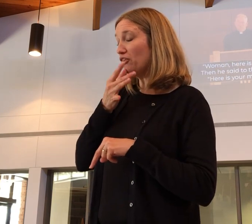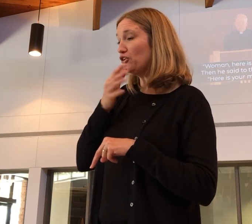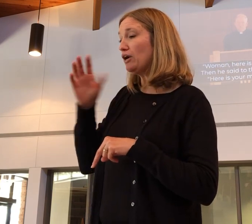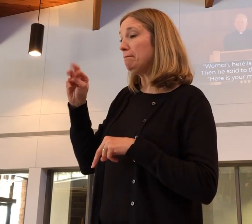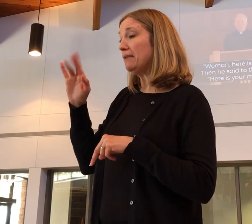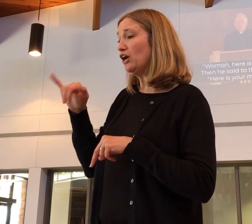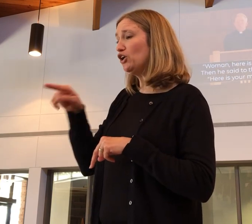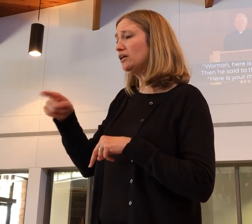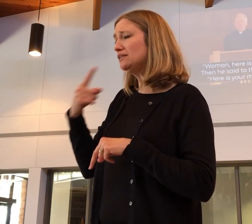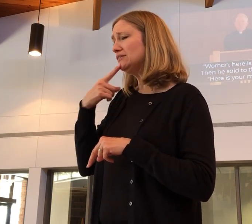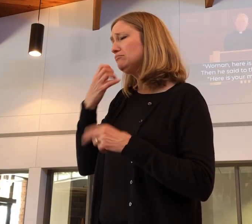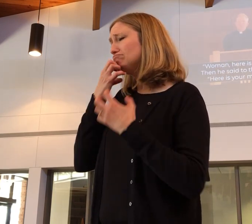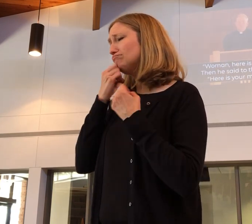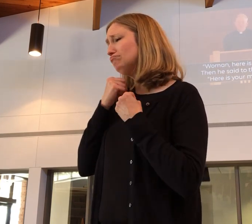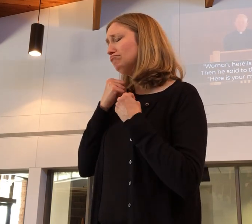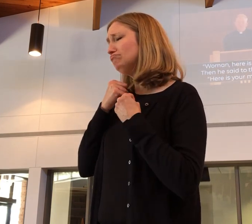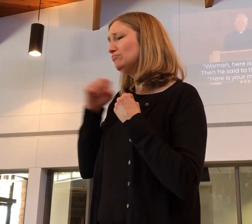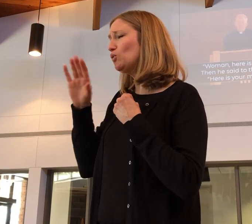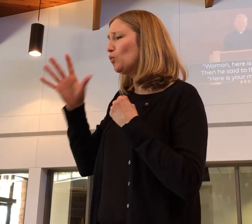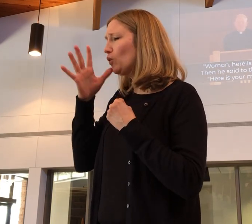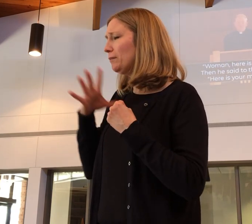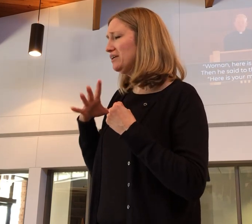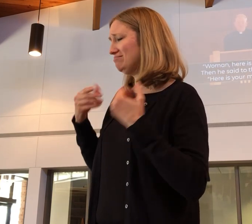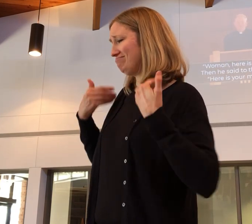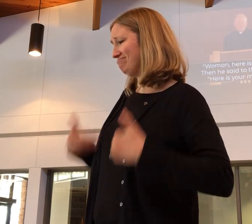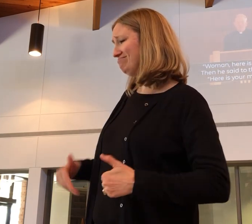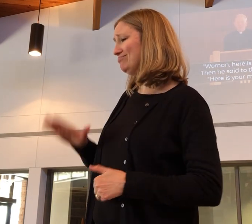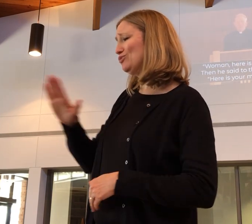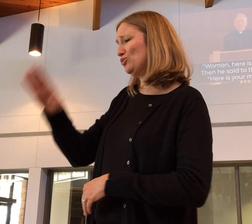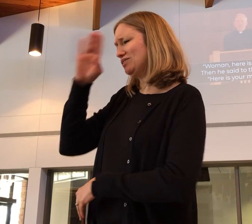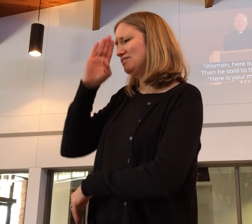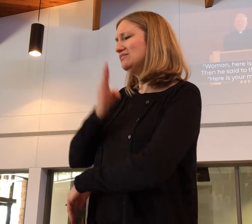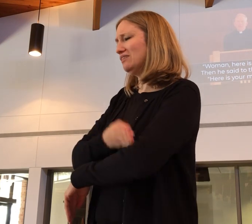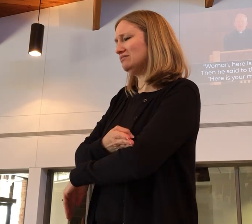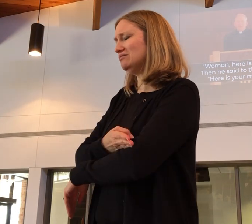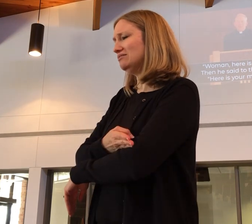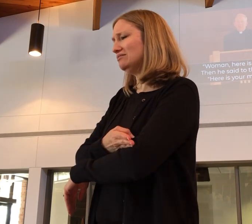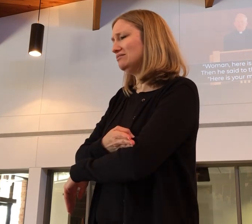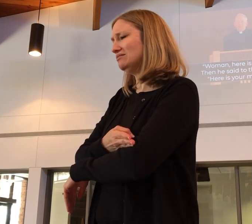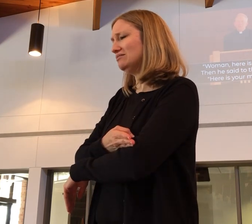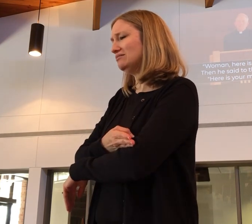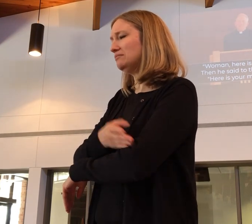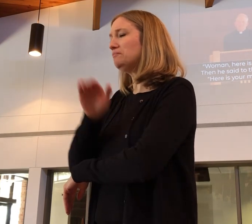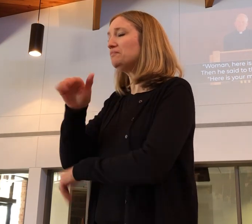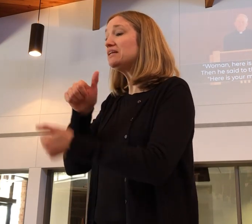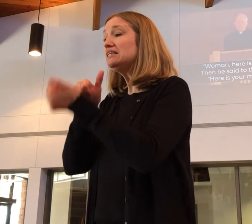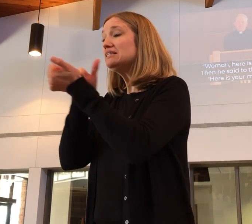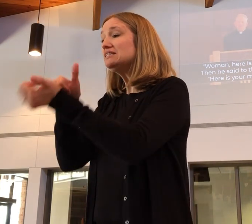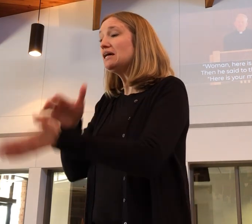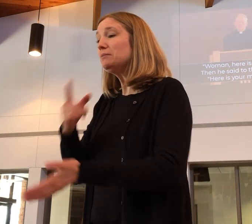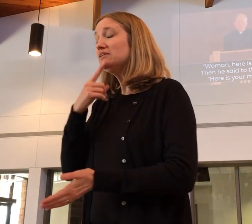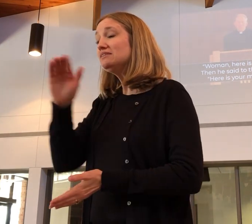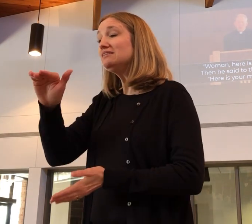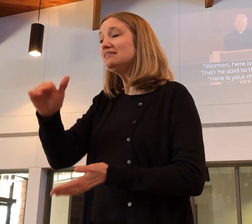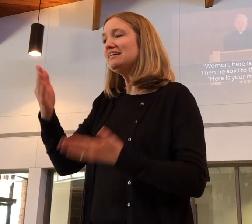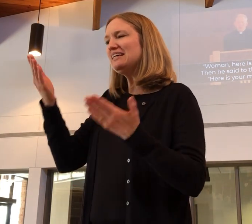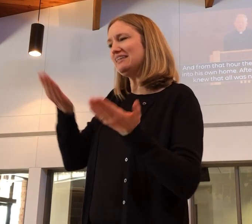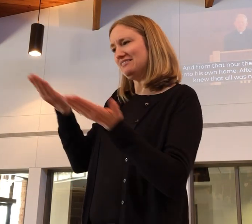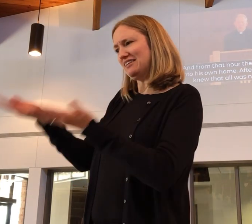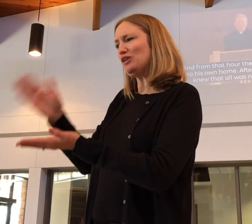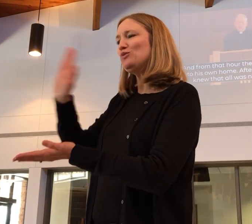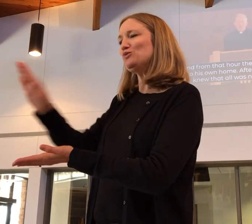mother, "Woman, here is your son." And then he said to the disciple, "Here is your